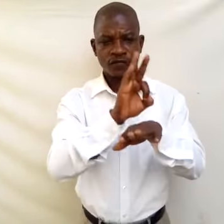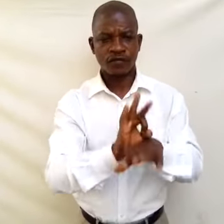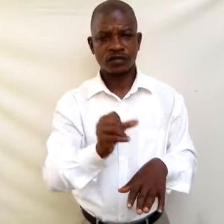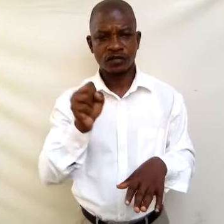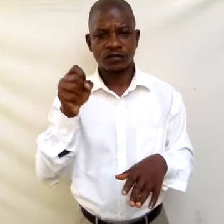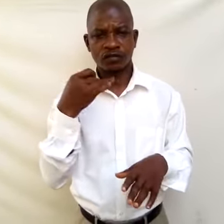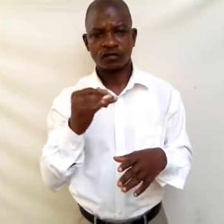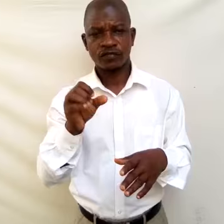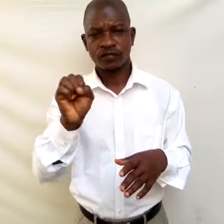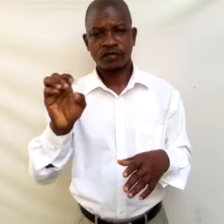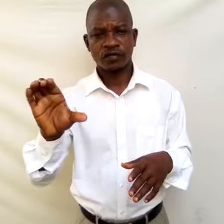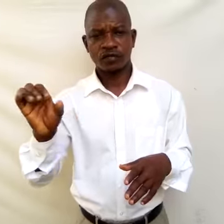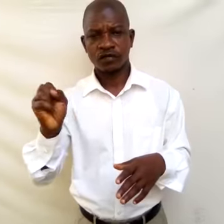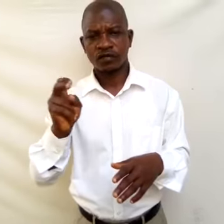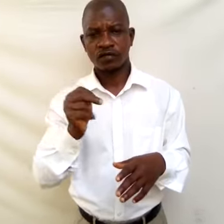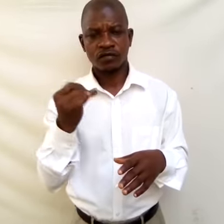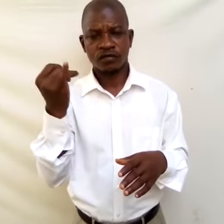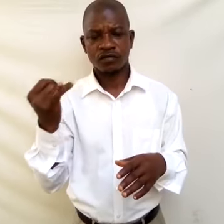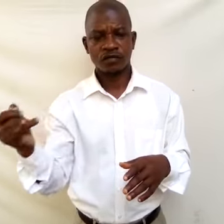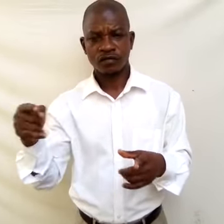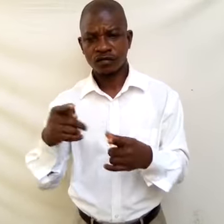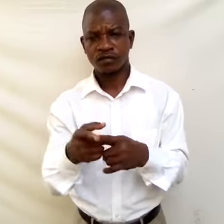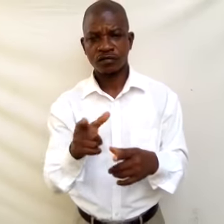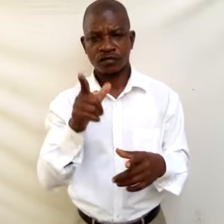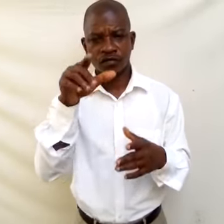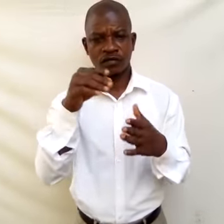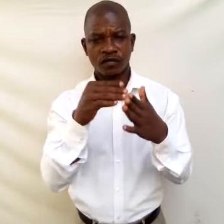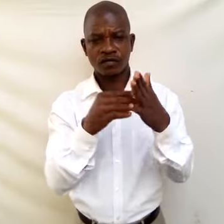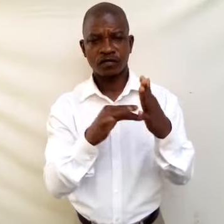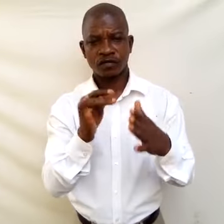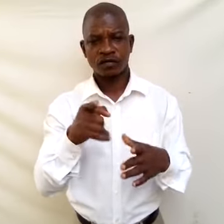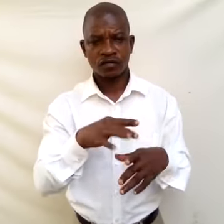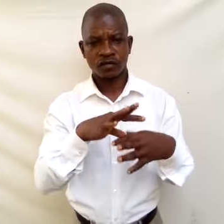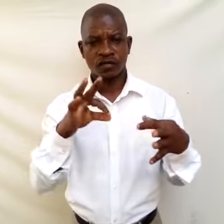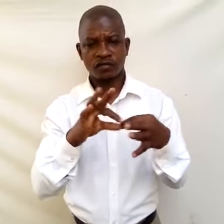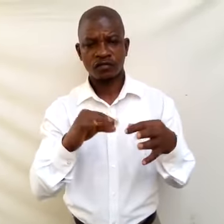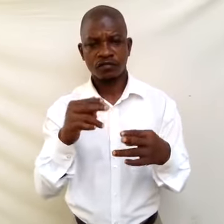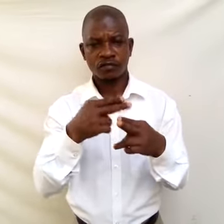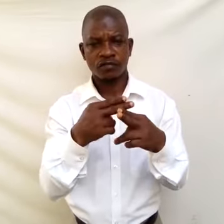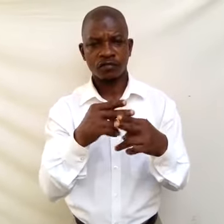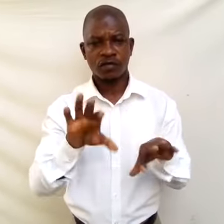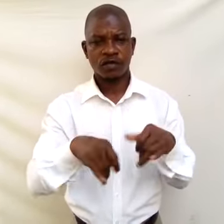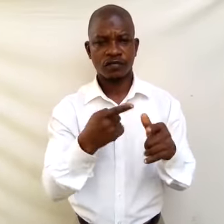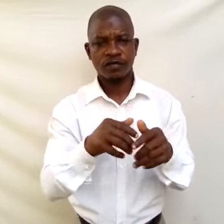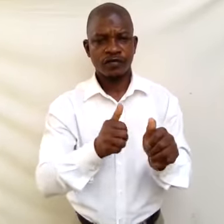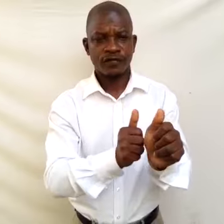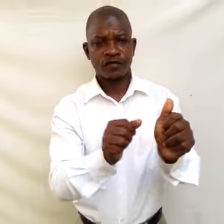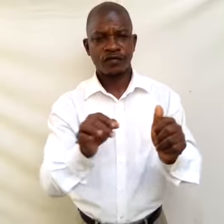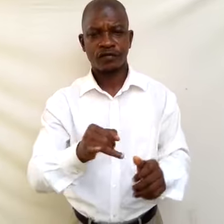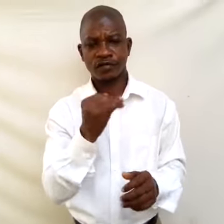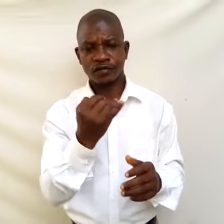of the ecological instruments listed? Explain briefly How the following instruments are